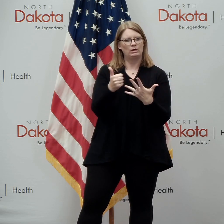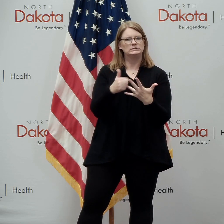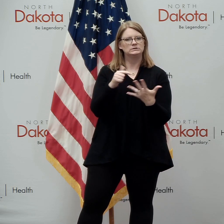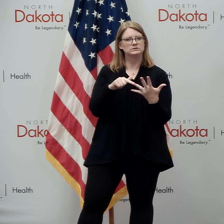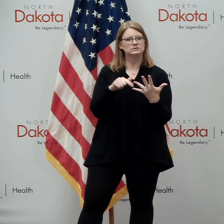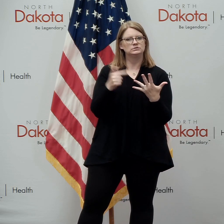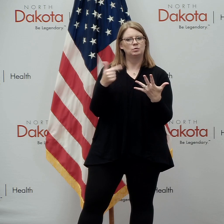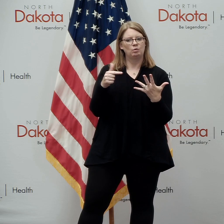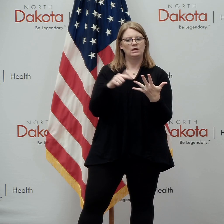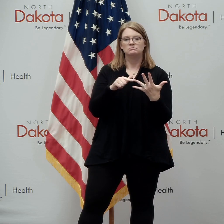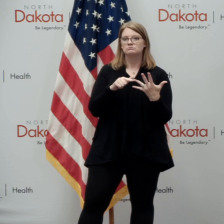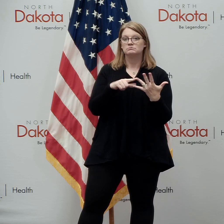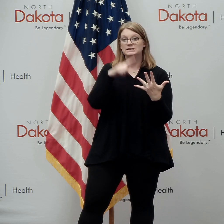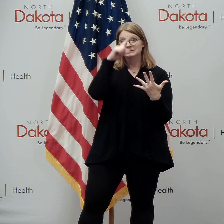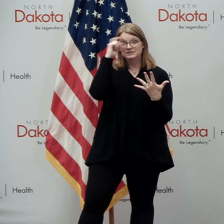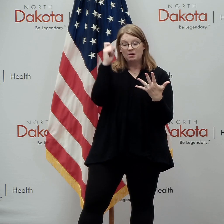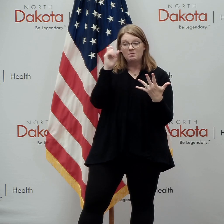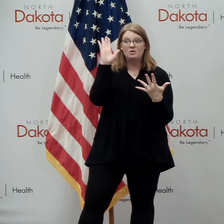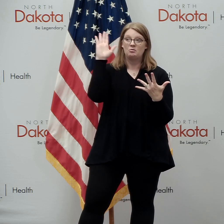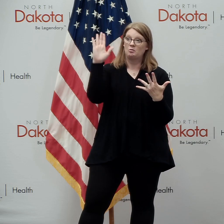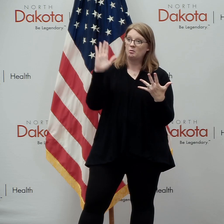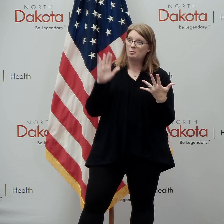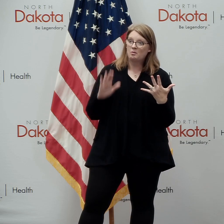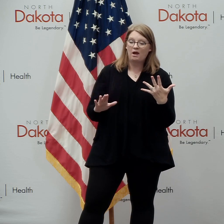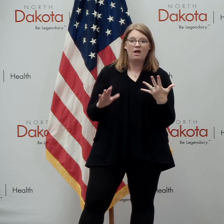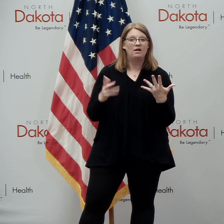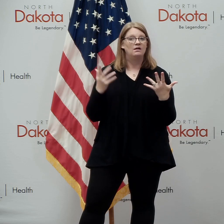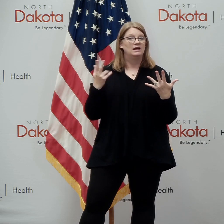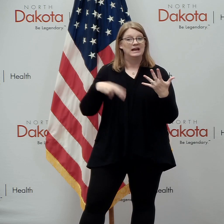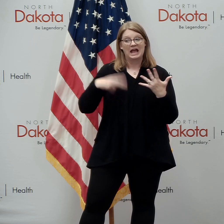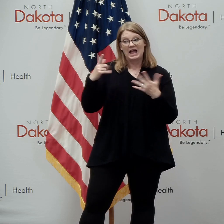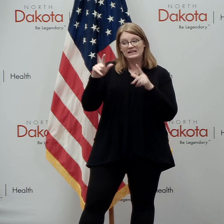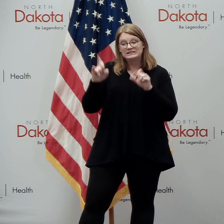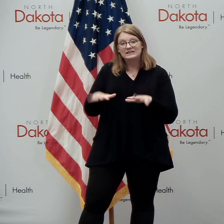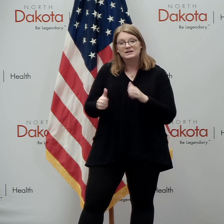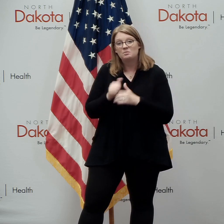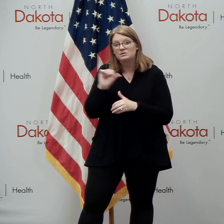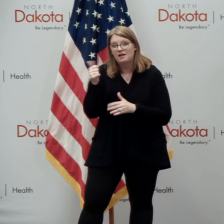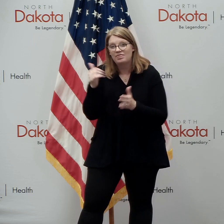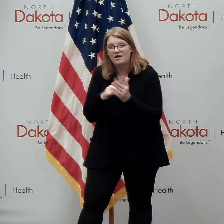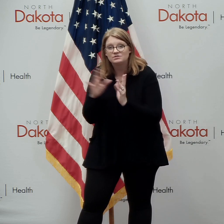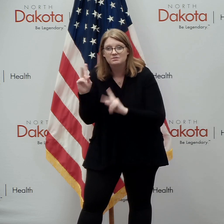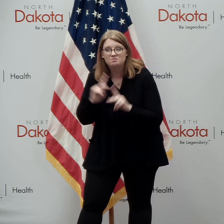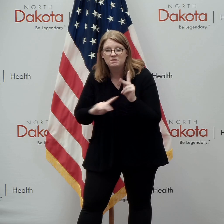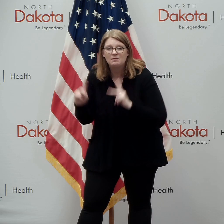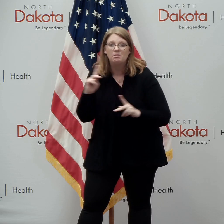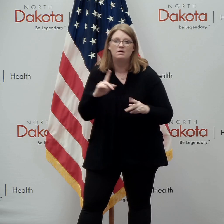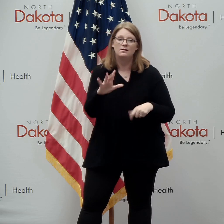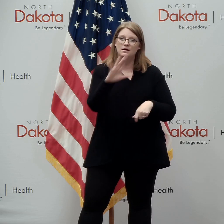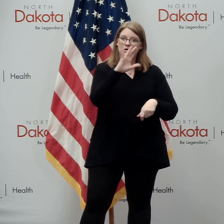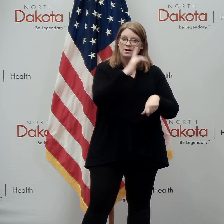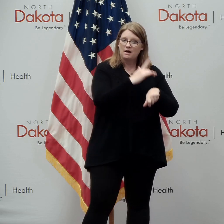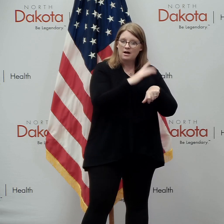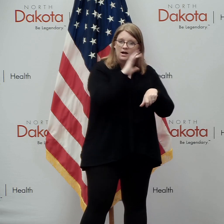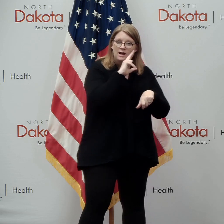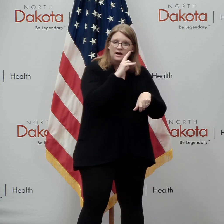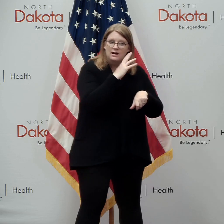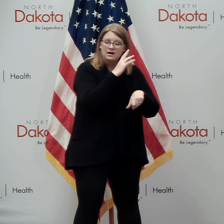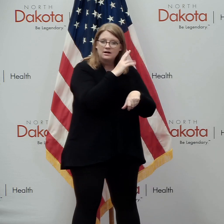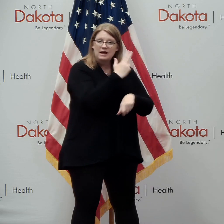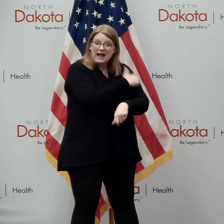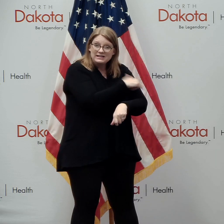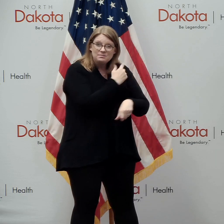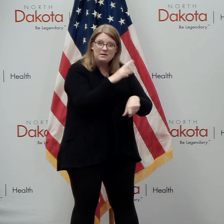And we had a great summer. We had a low positive test rate. We had high testing per capita. We had plenty of hospital capacity, and we